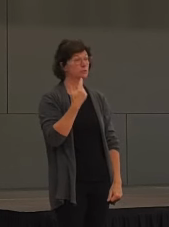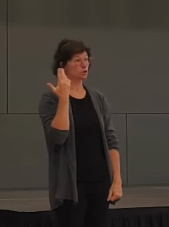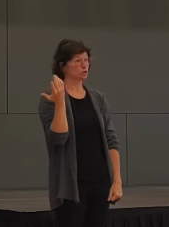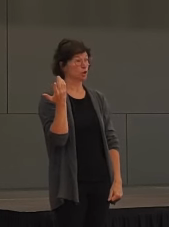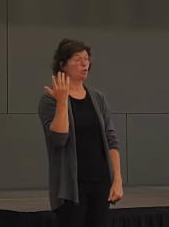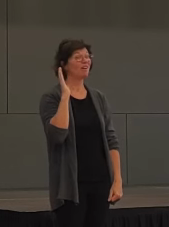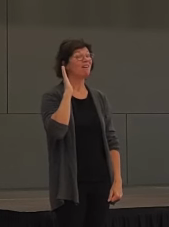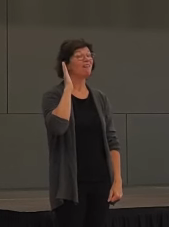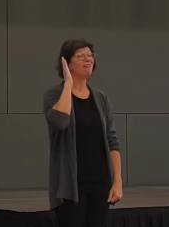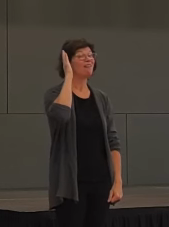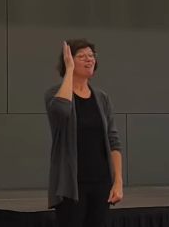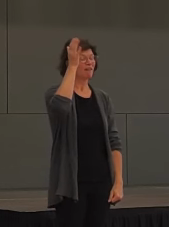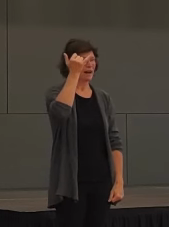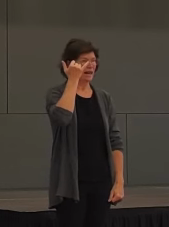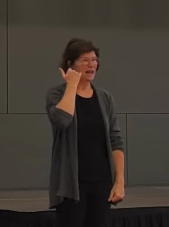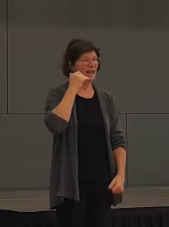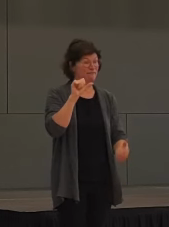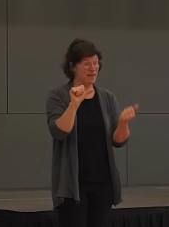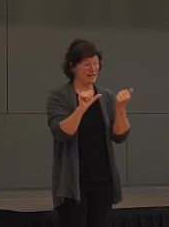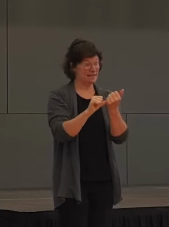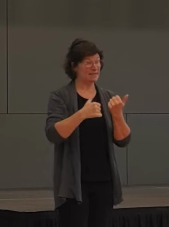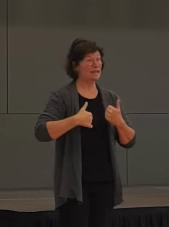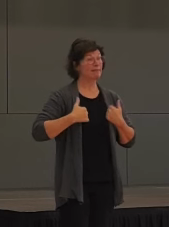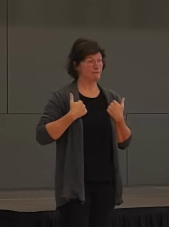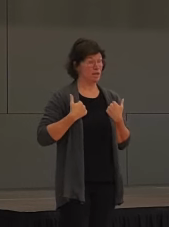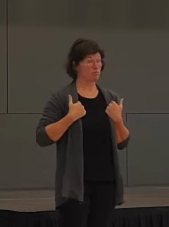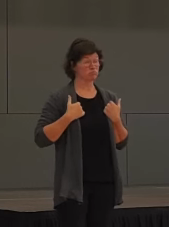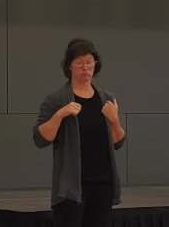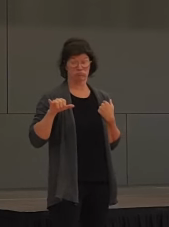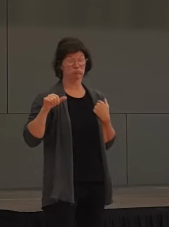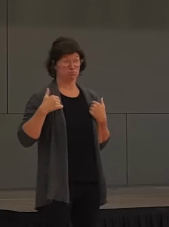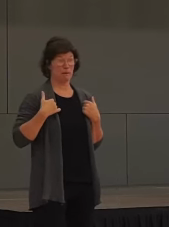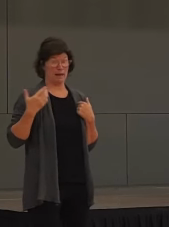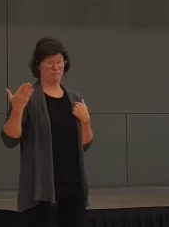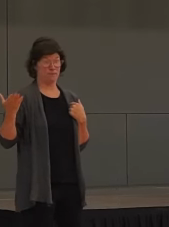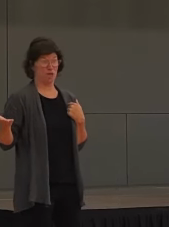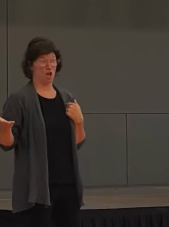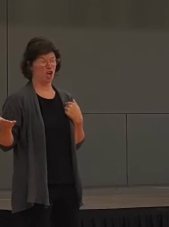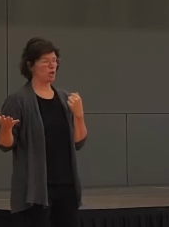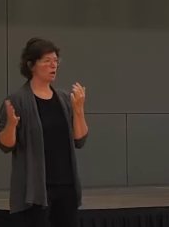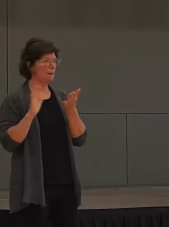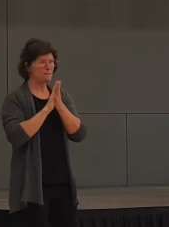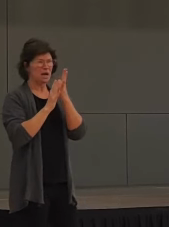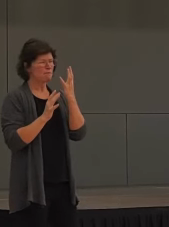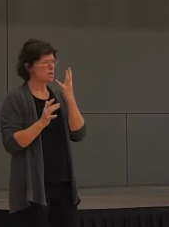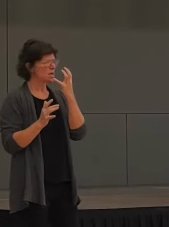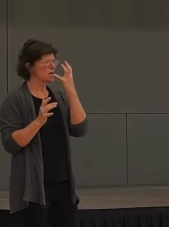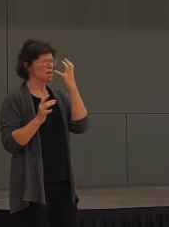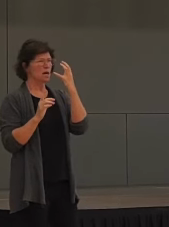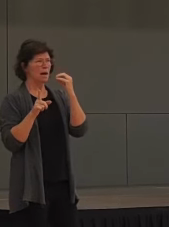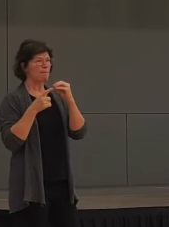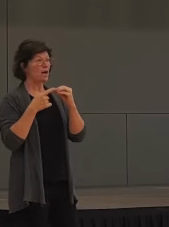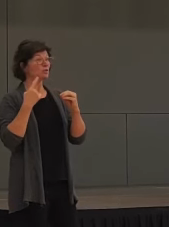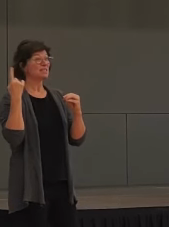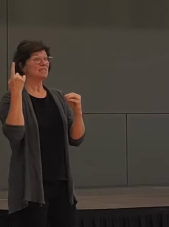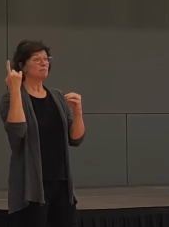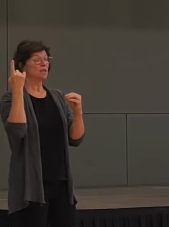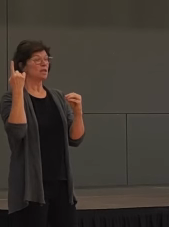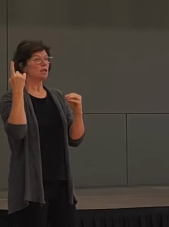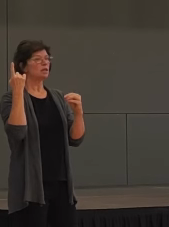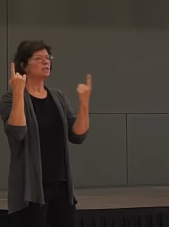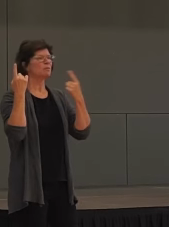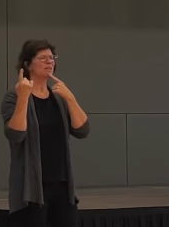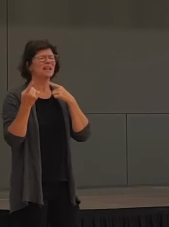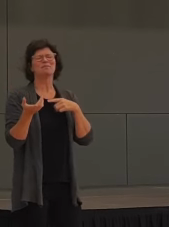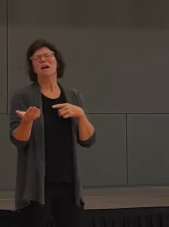future, if I'm in an assisted living and I'm starting to become agitated or fearful about something, and someone